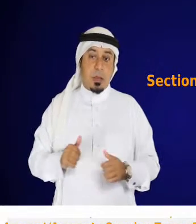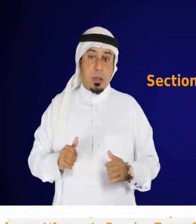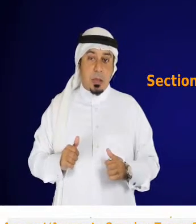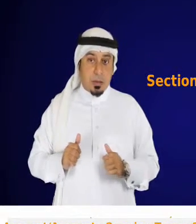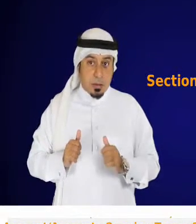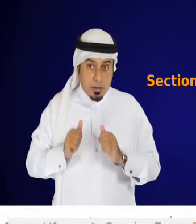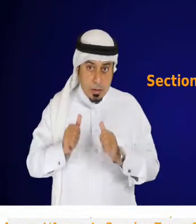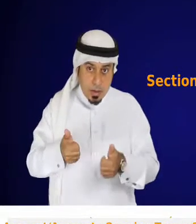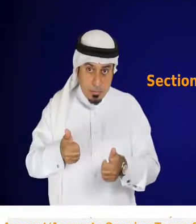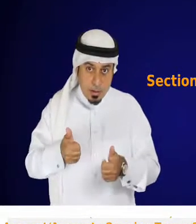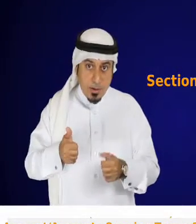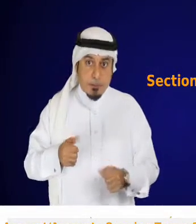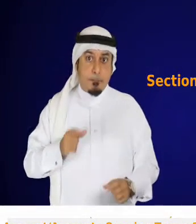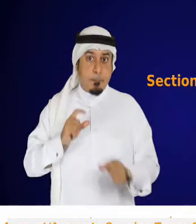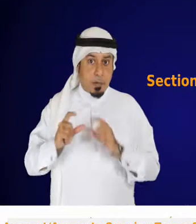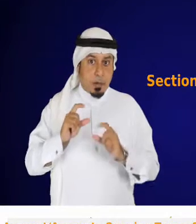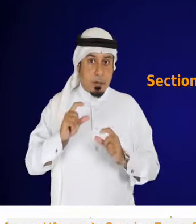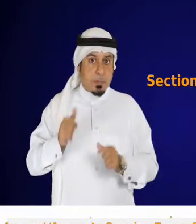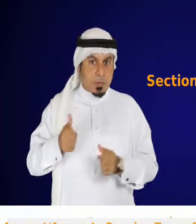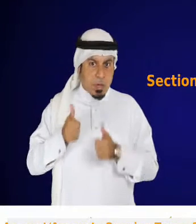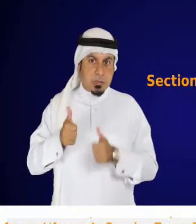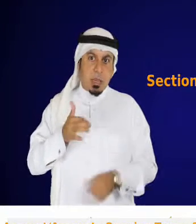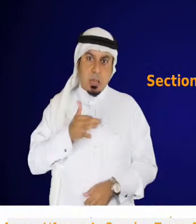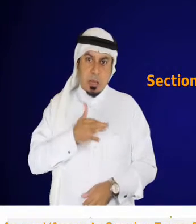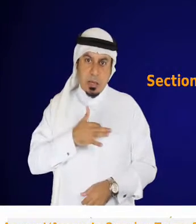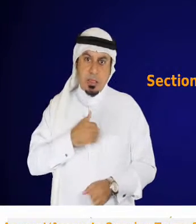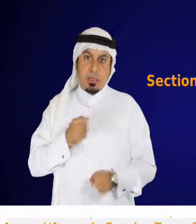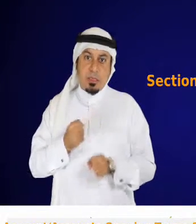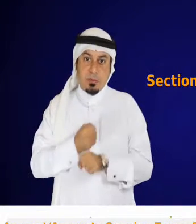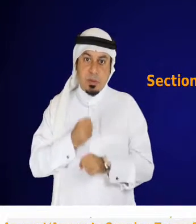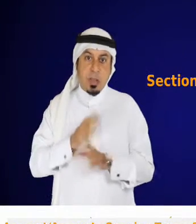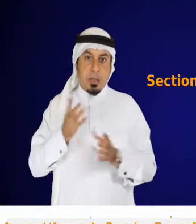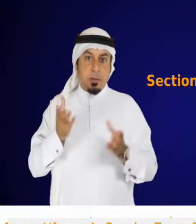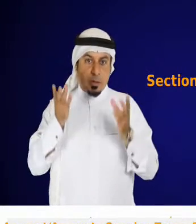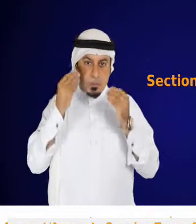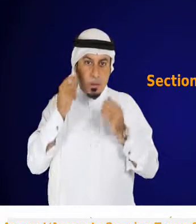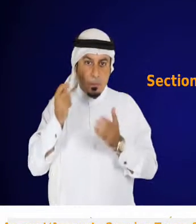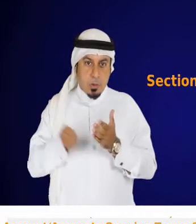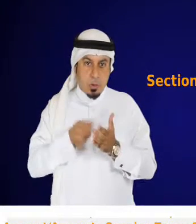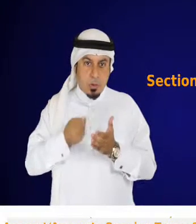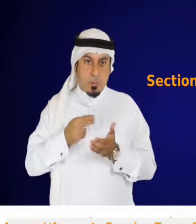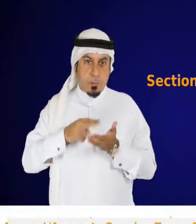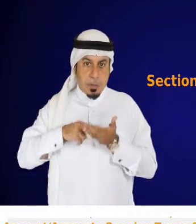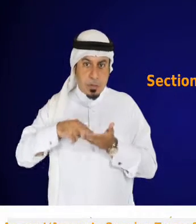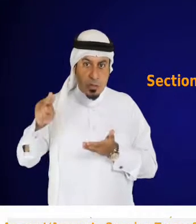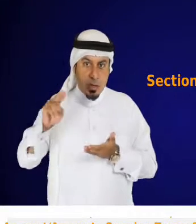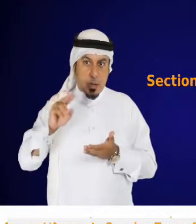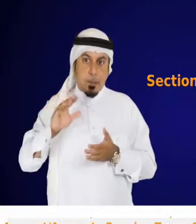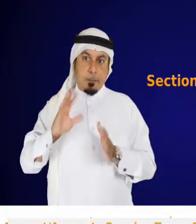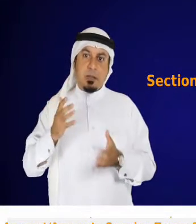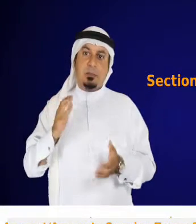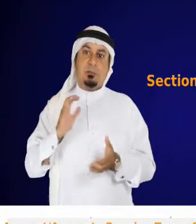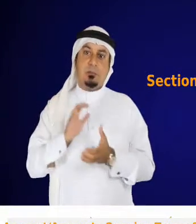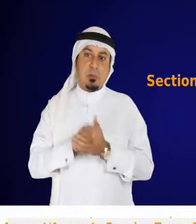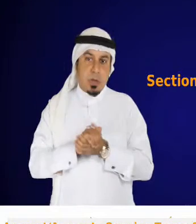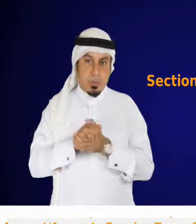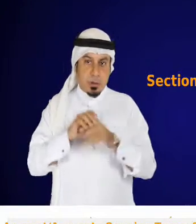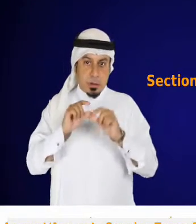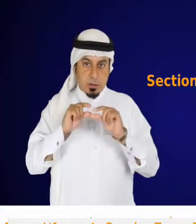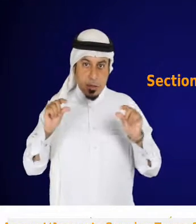A. The bank in good faith execute any written instructions sent by the account holder through fax or telex or email, despite such